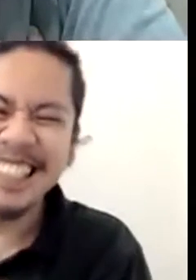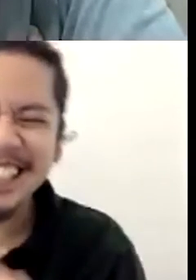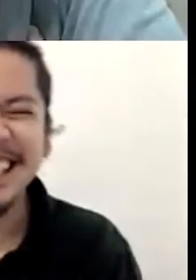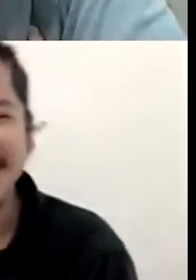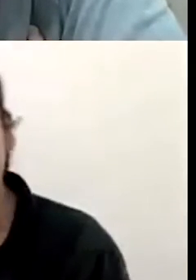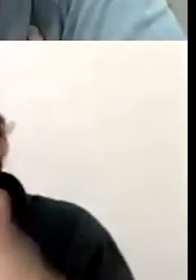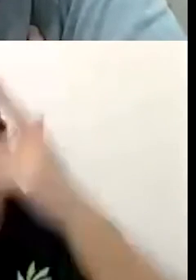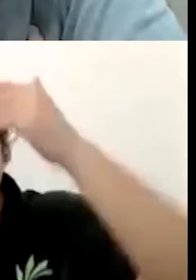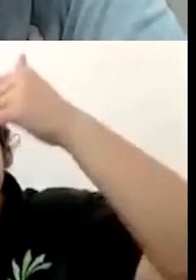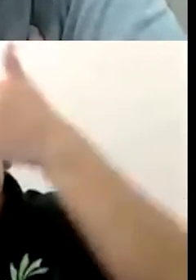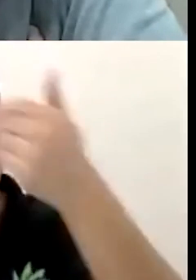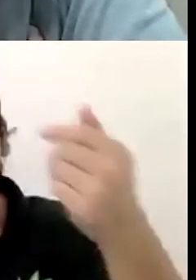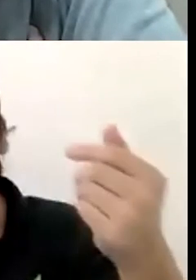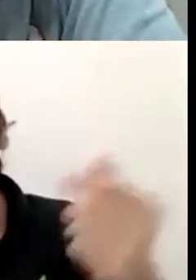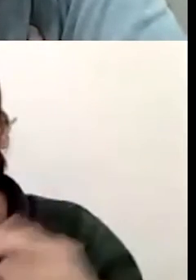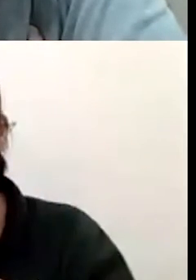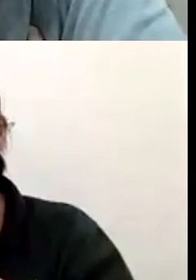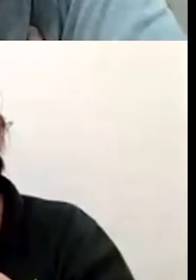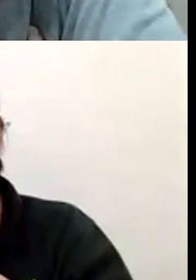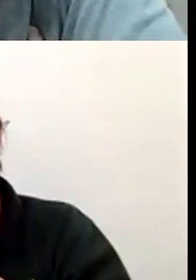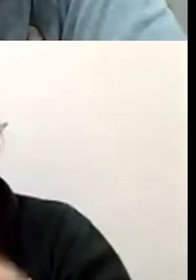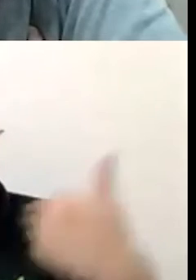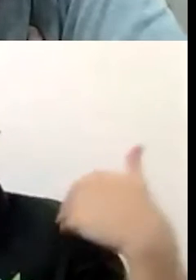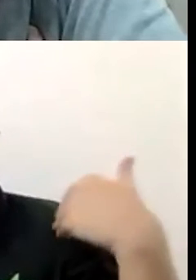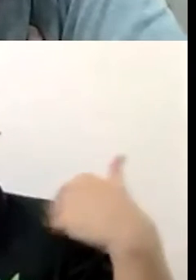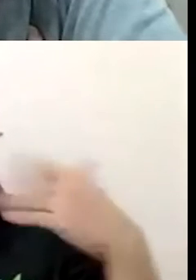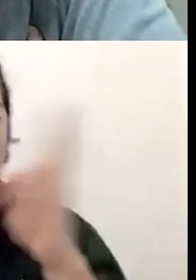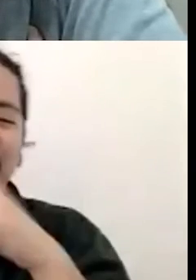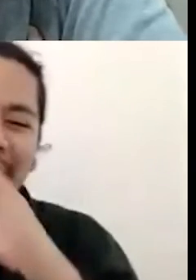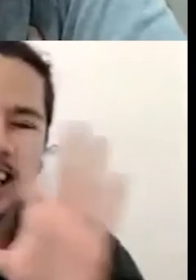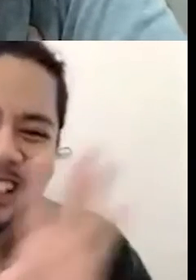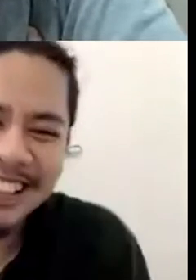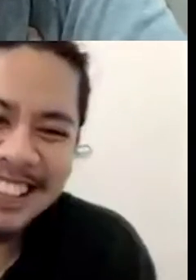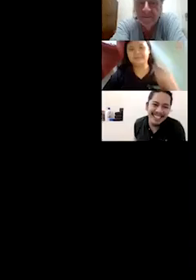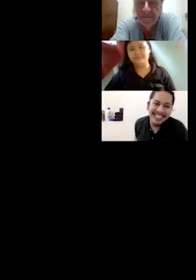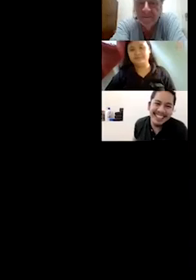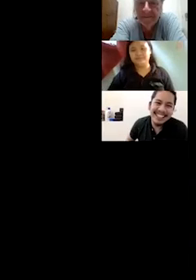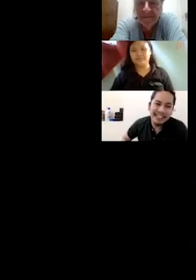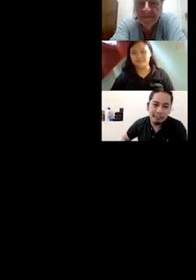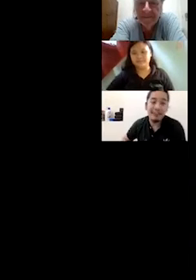Sorry about that. We're done with 2, So you 3, have and 4. you have 2, 3, and 4.